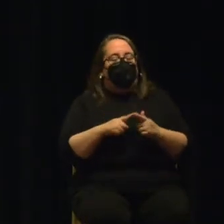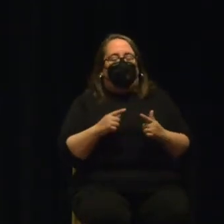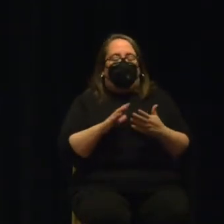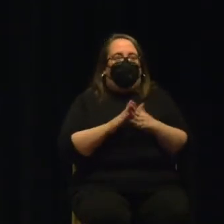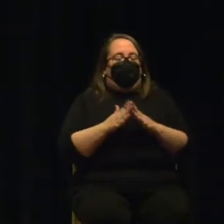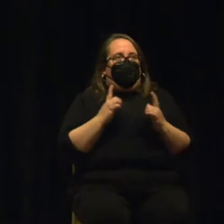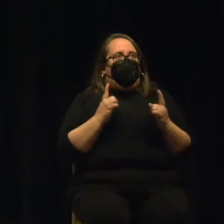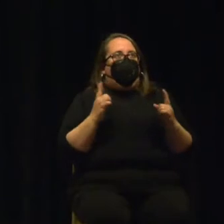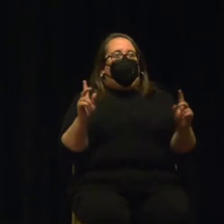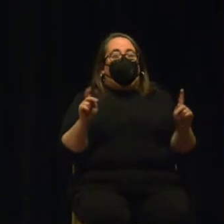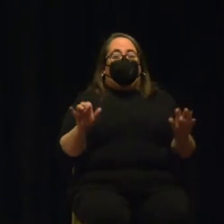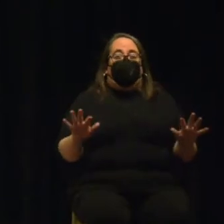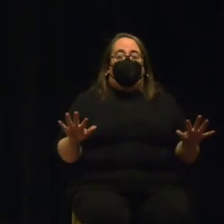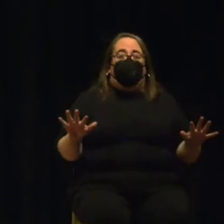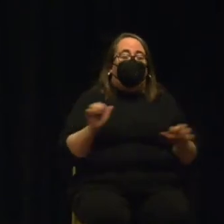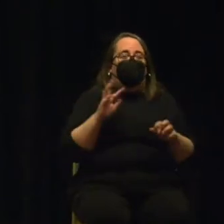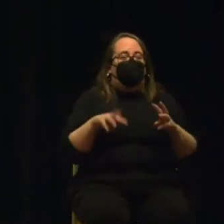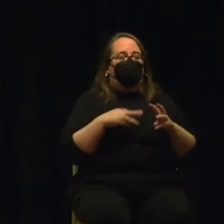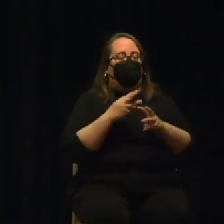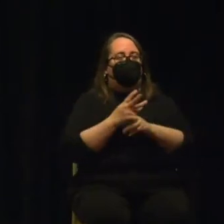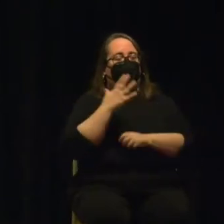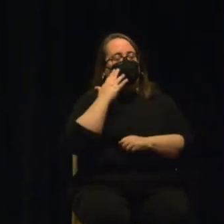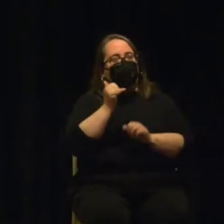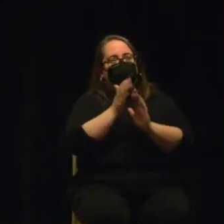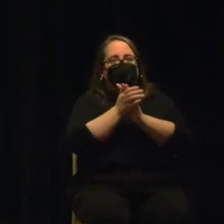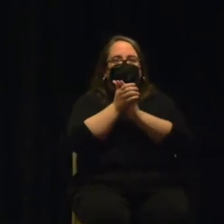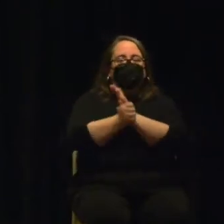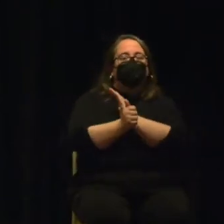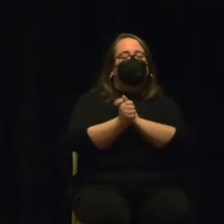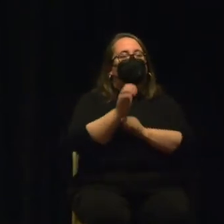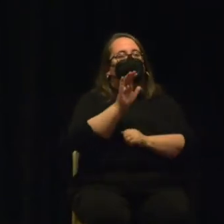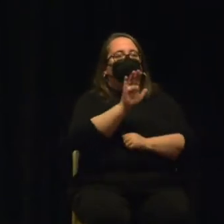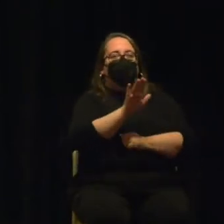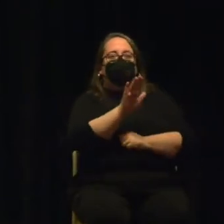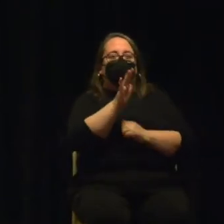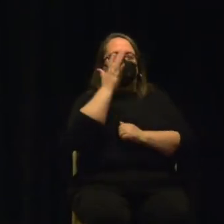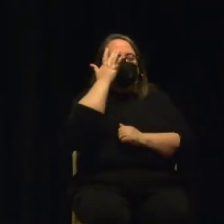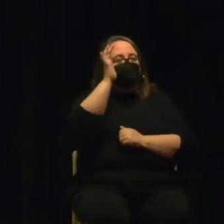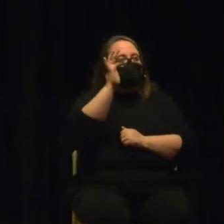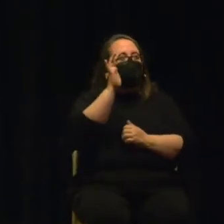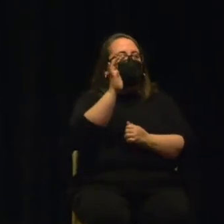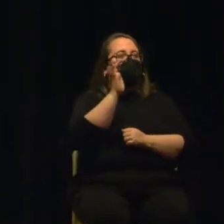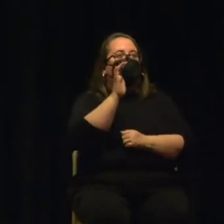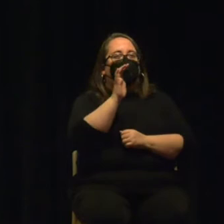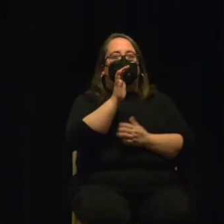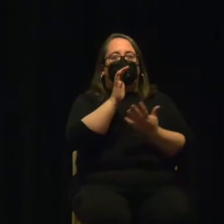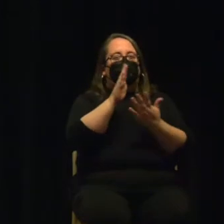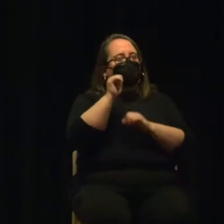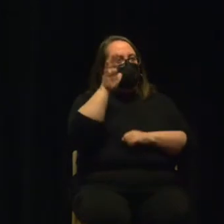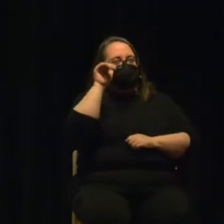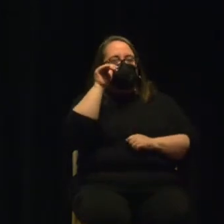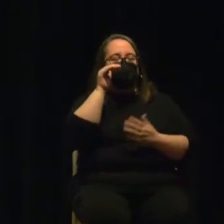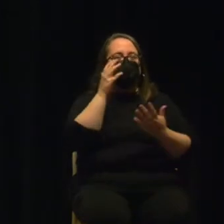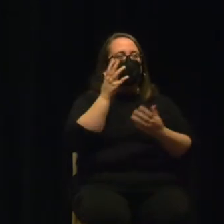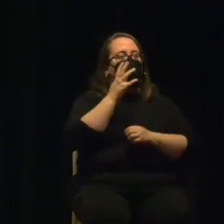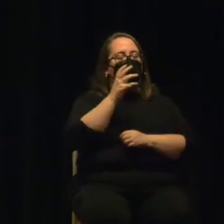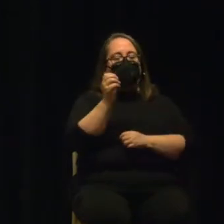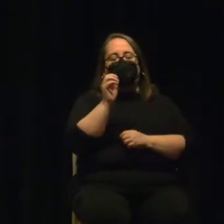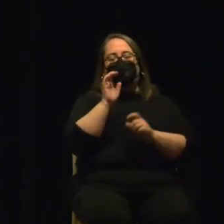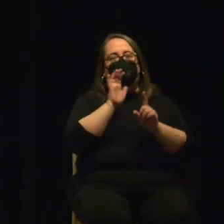on the planet, thanks to his skill, his wits, you know, his tenacity, and